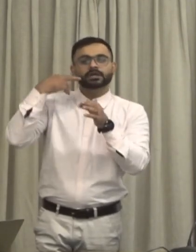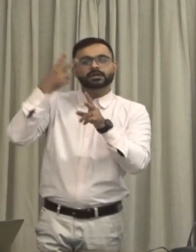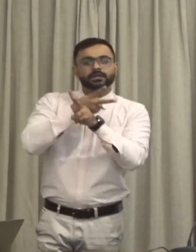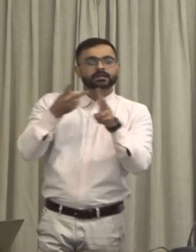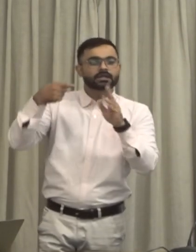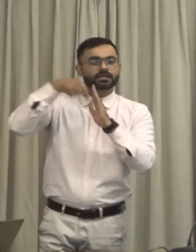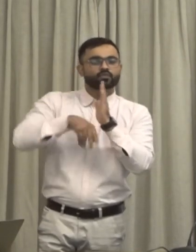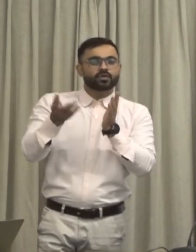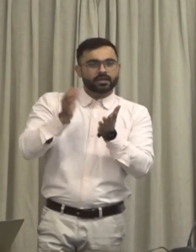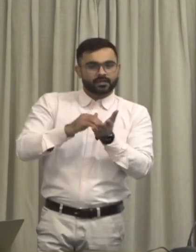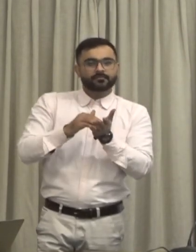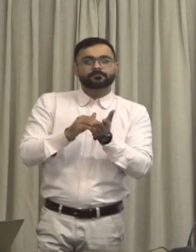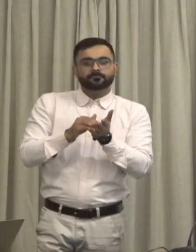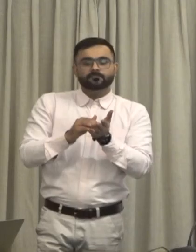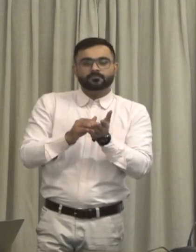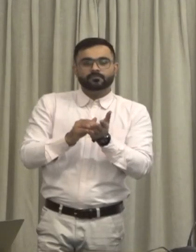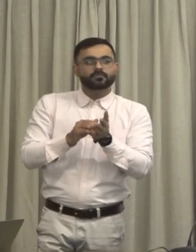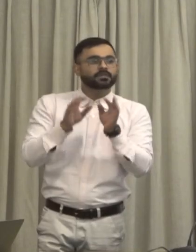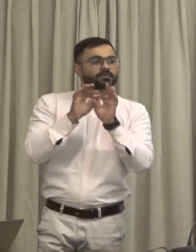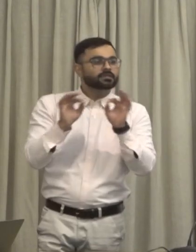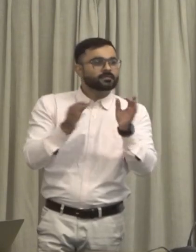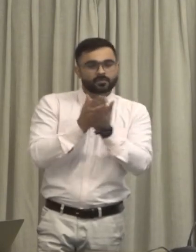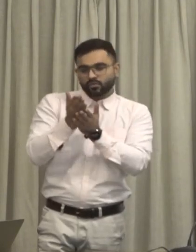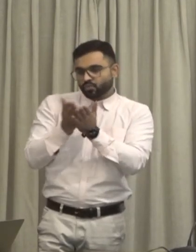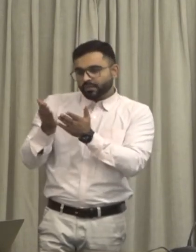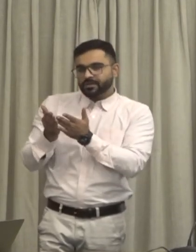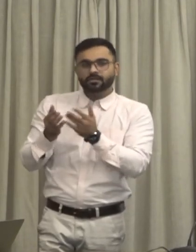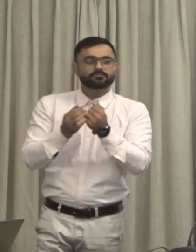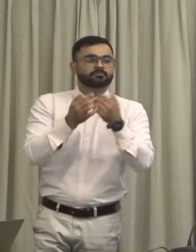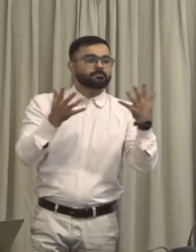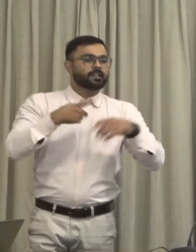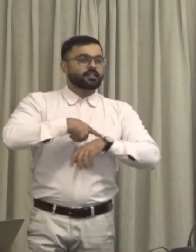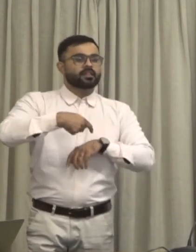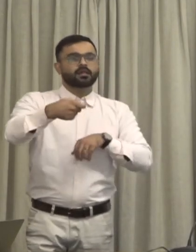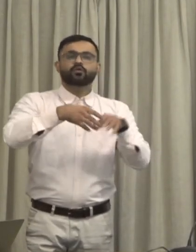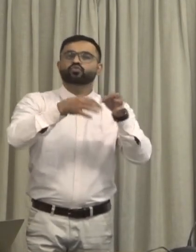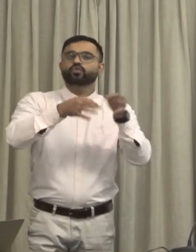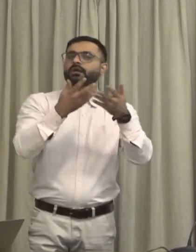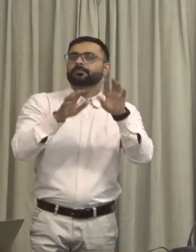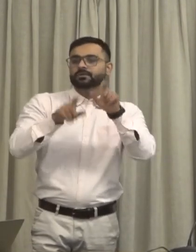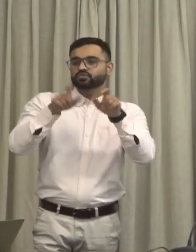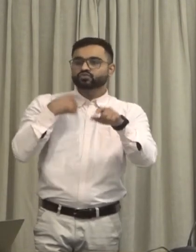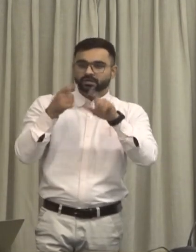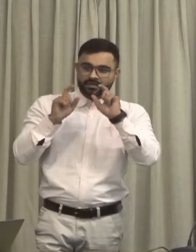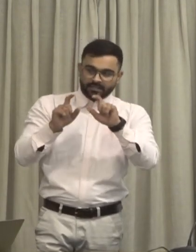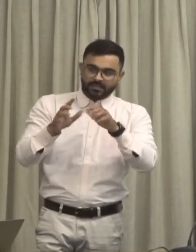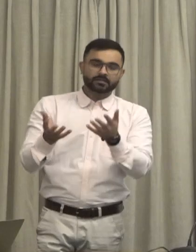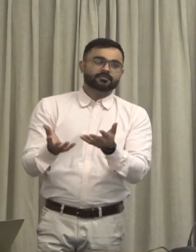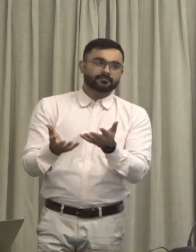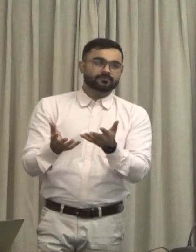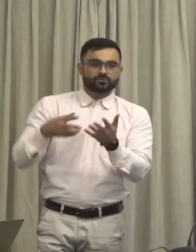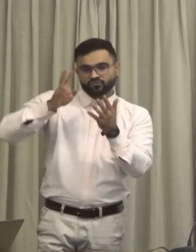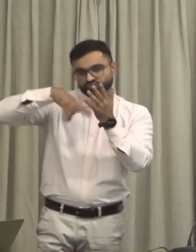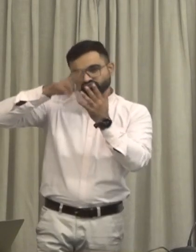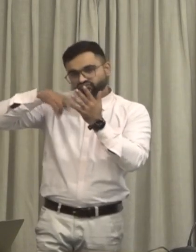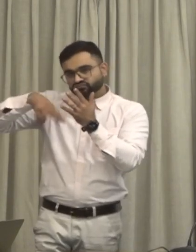reasoning here again in a simplistic way. It's a very long judgment for anyone who cares to read